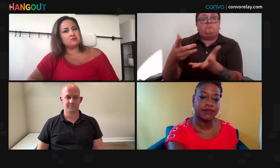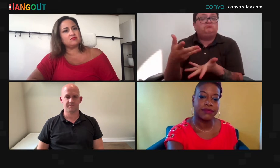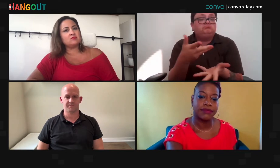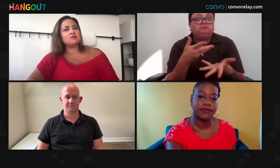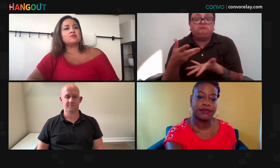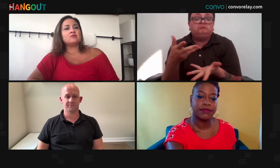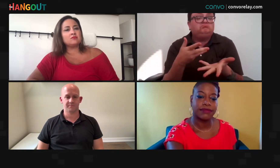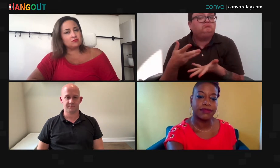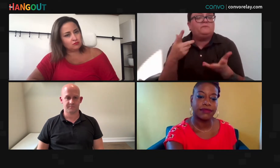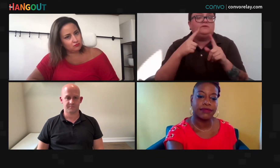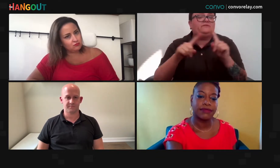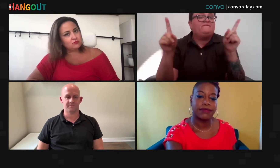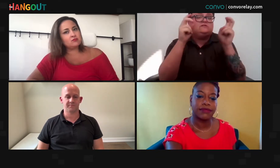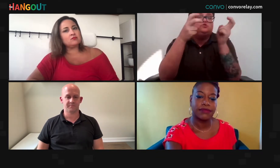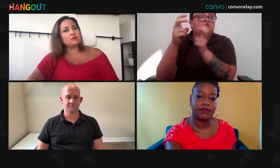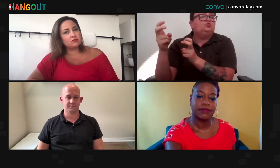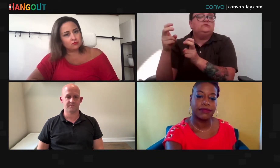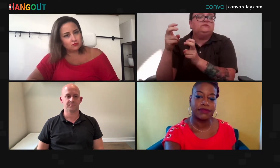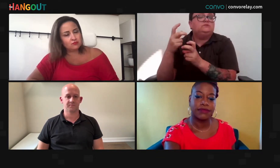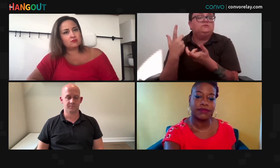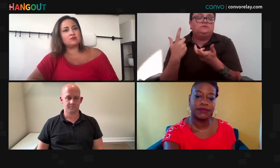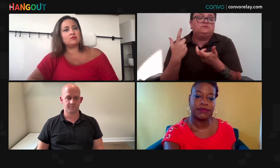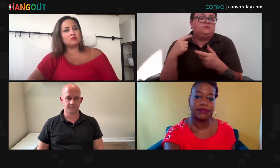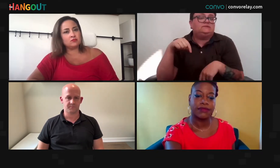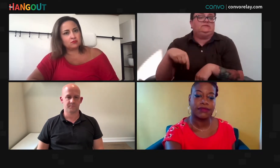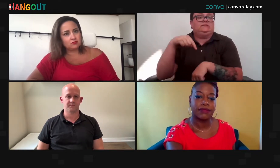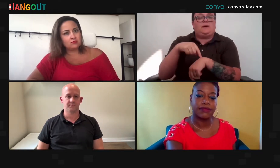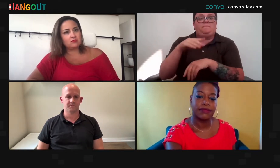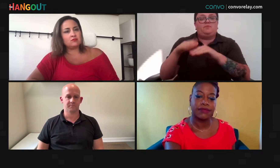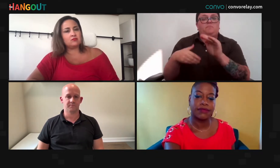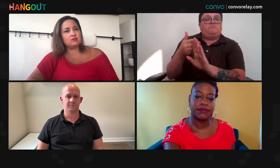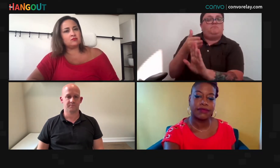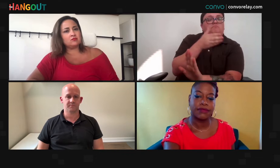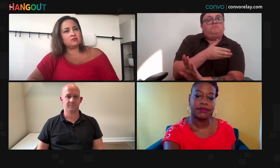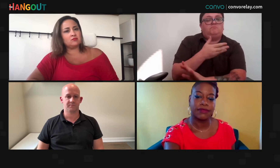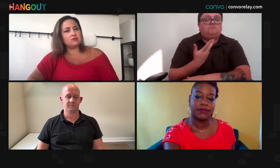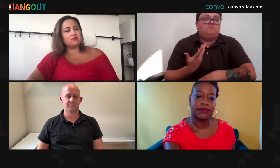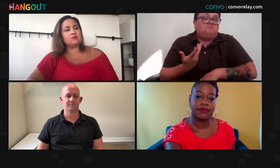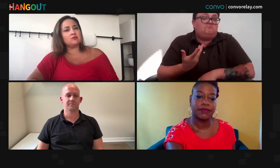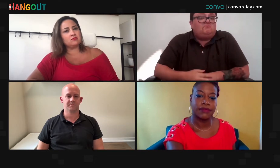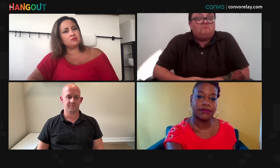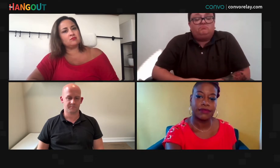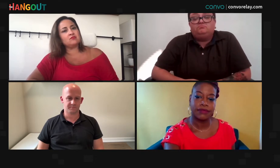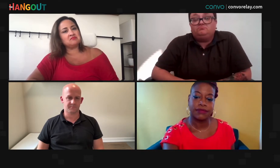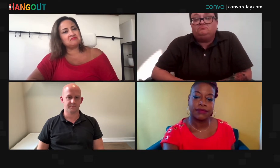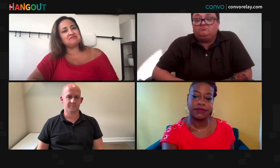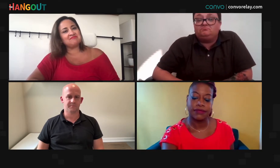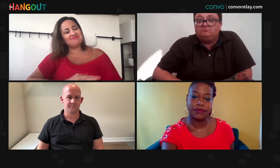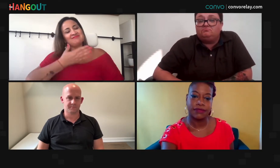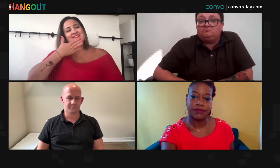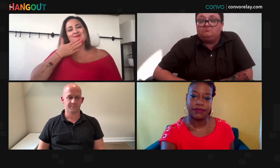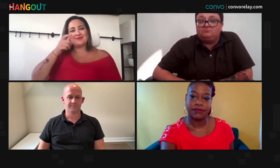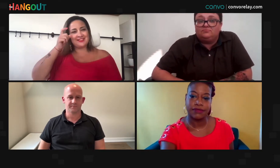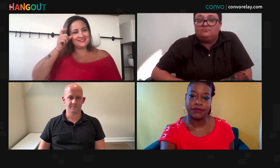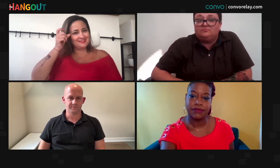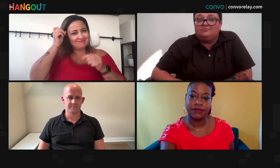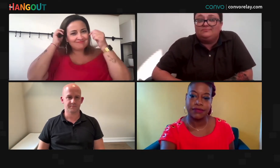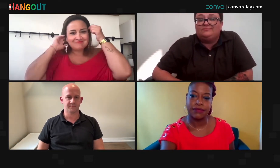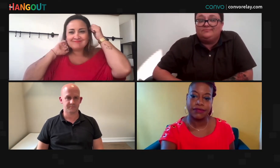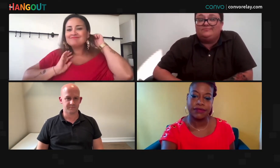present in the background of my dialogue for different issues, this time in comparison to my previous